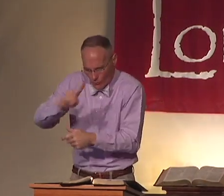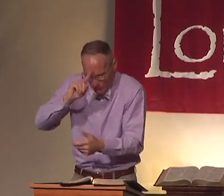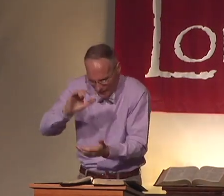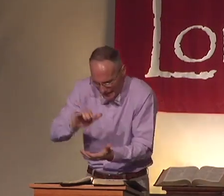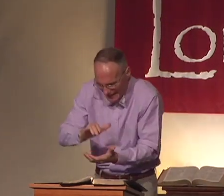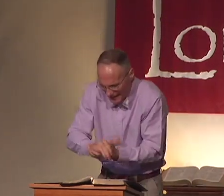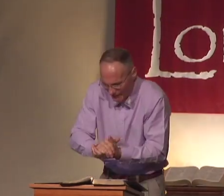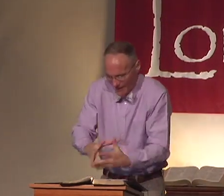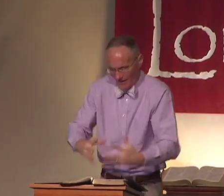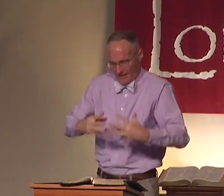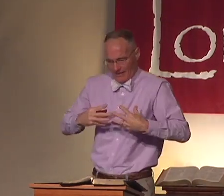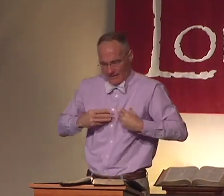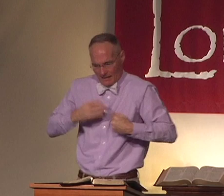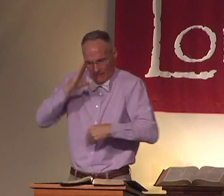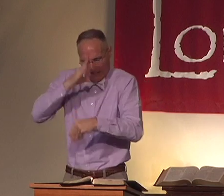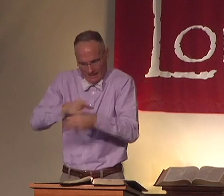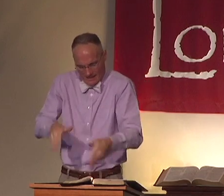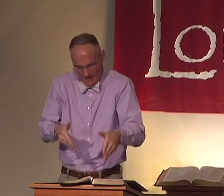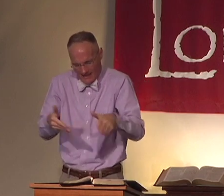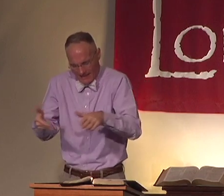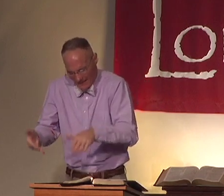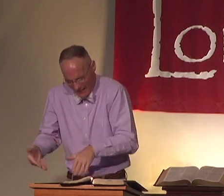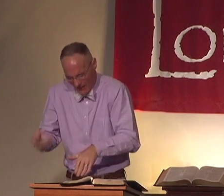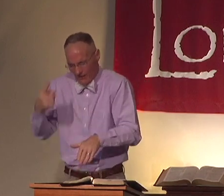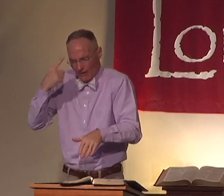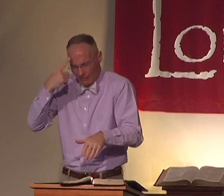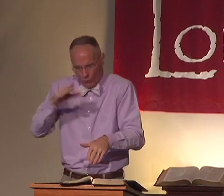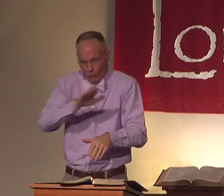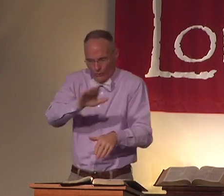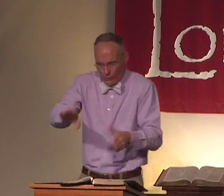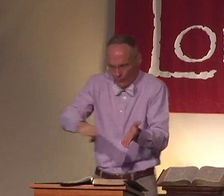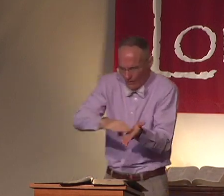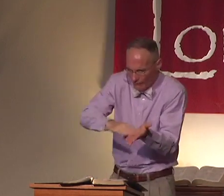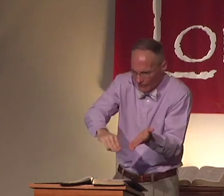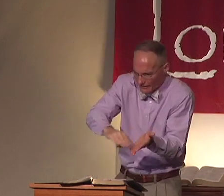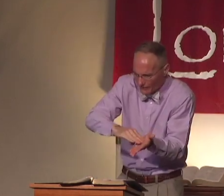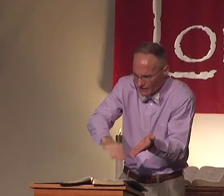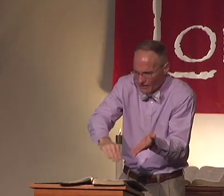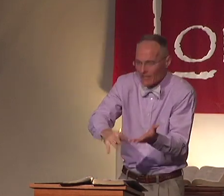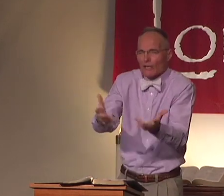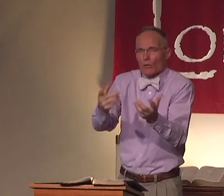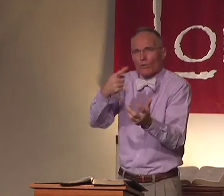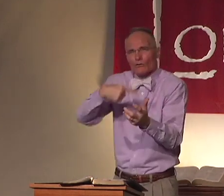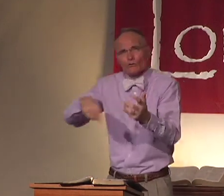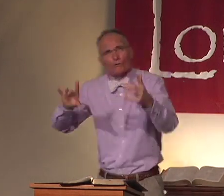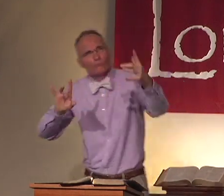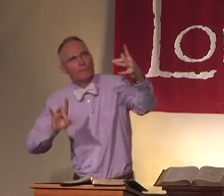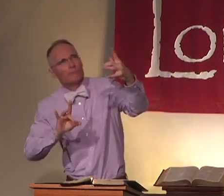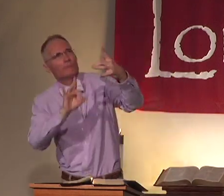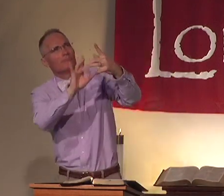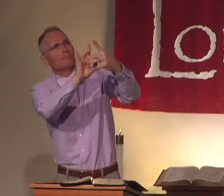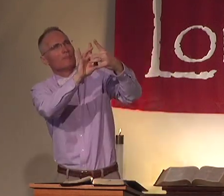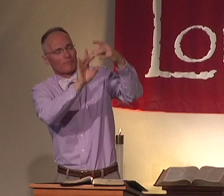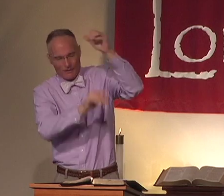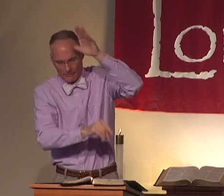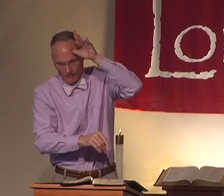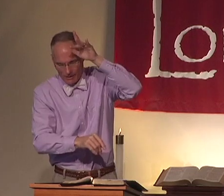He urges you to accept his son. His death was for your forgiveness. And he wants you to have